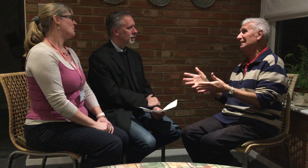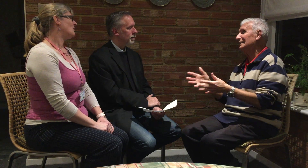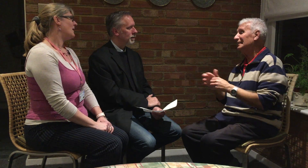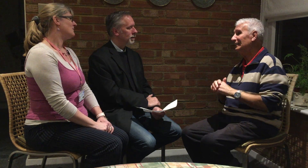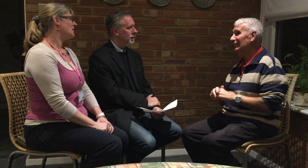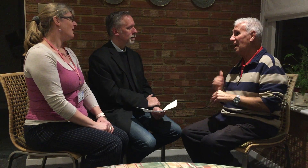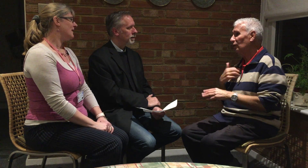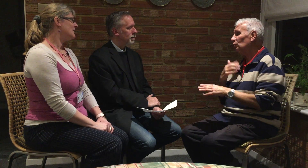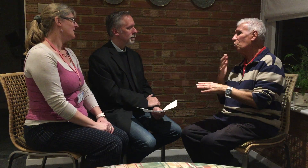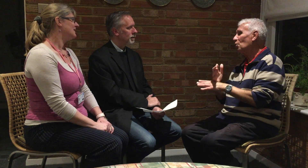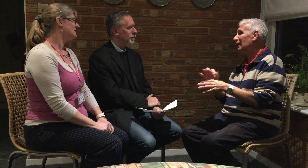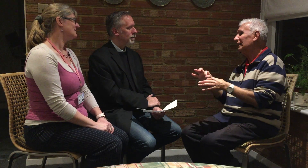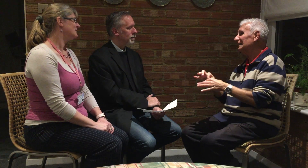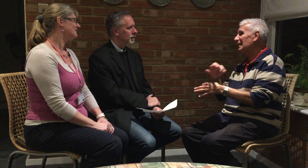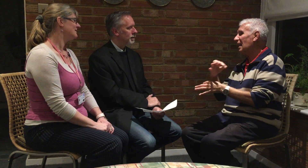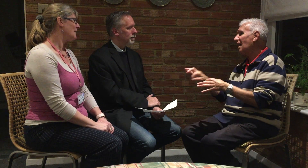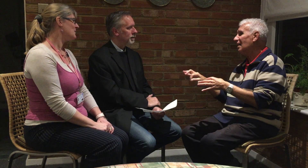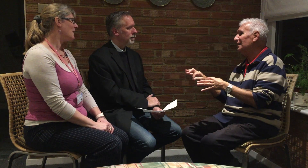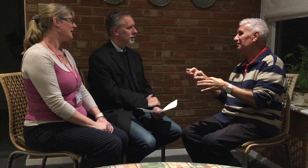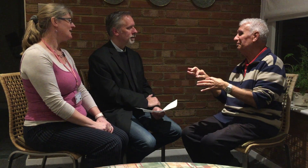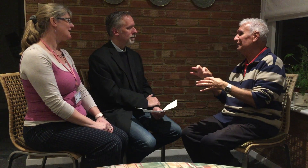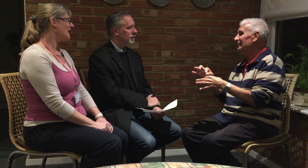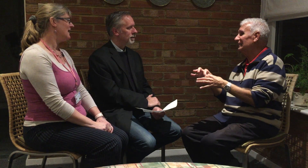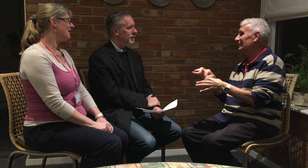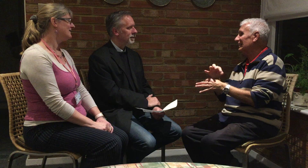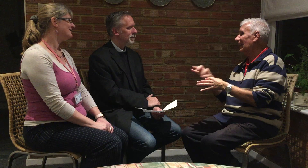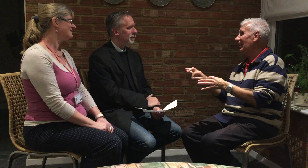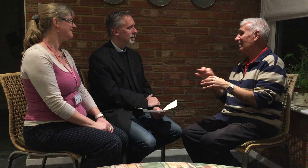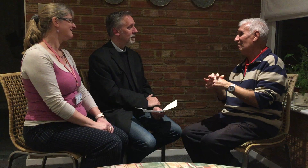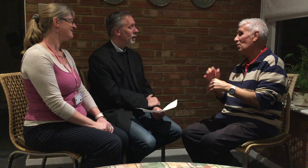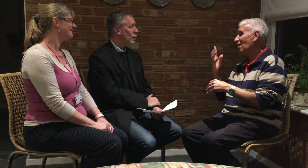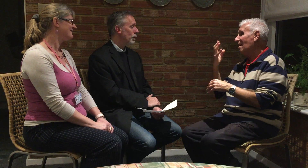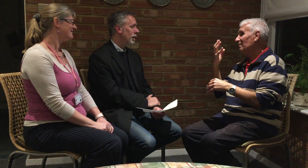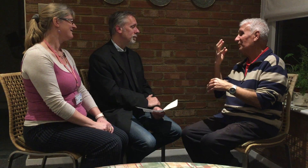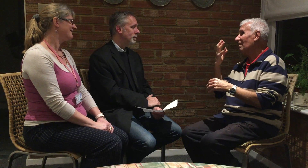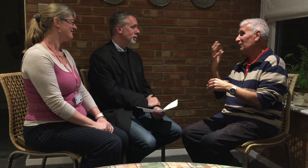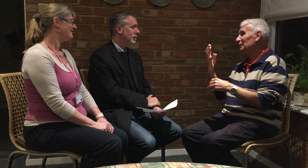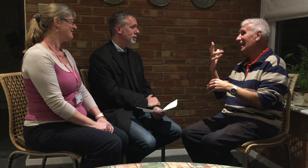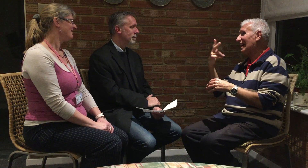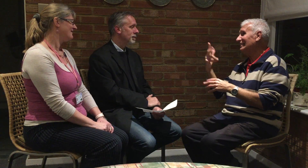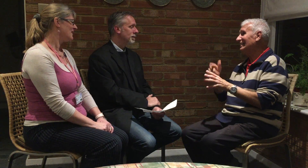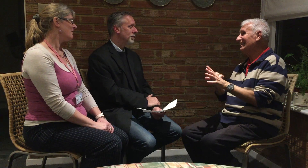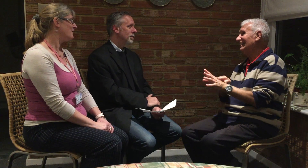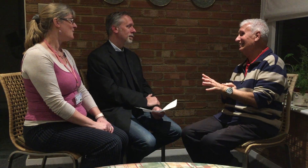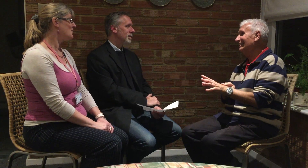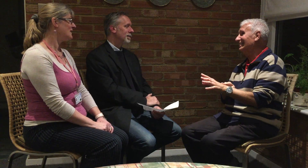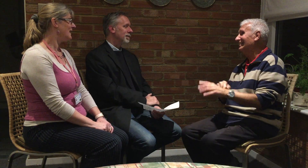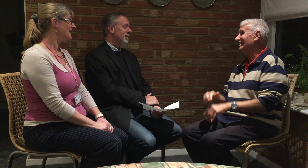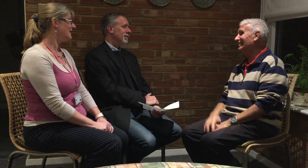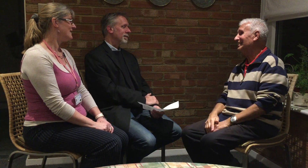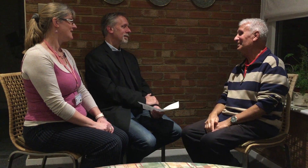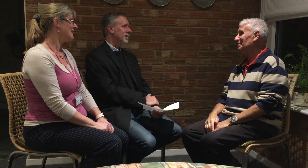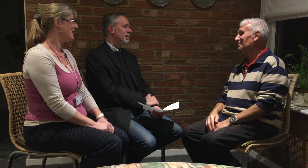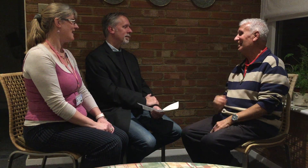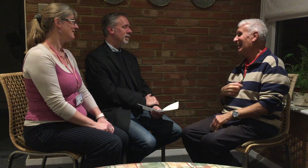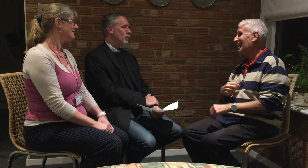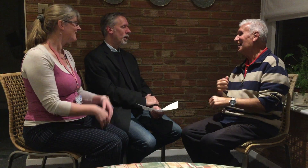Before I retired, I was working as a tailor. Oh wow. So for 48 years I did that.